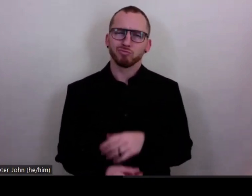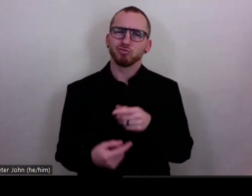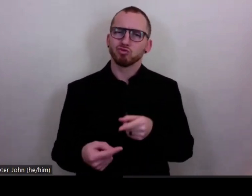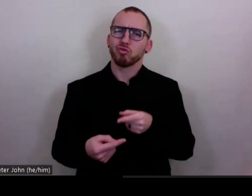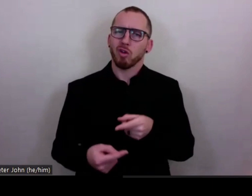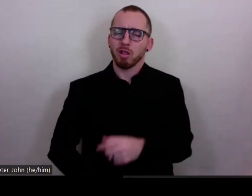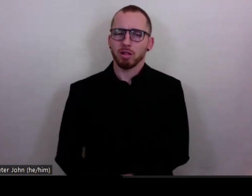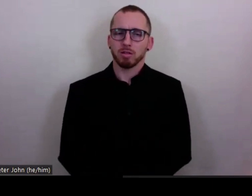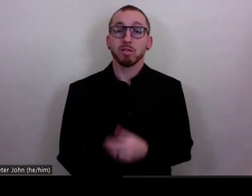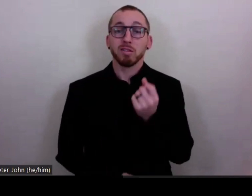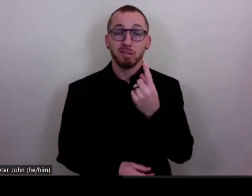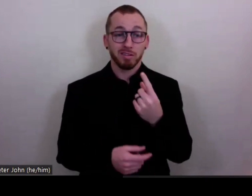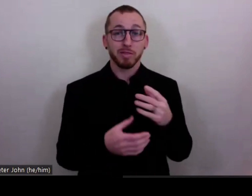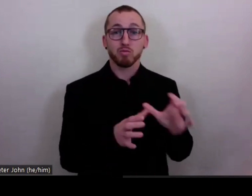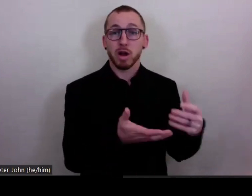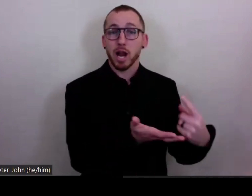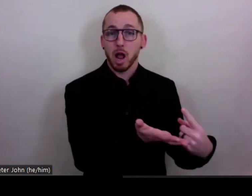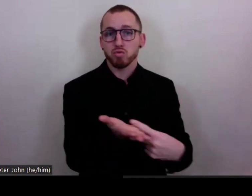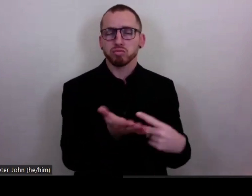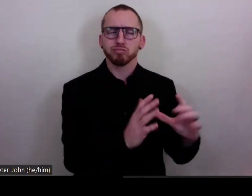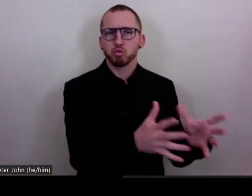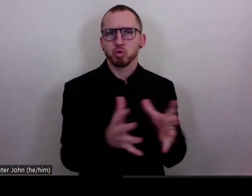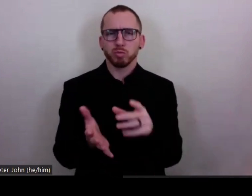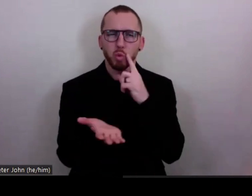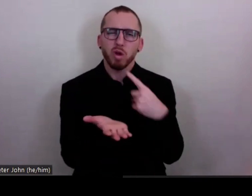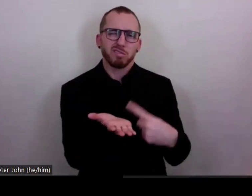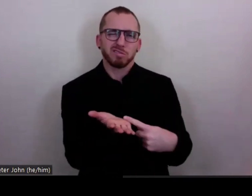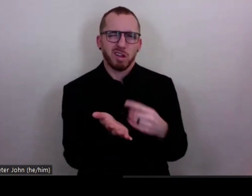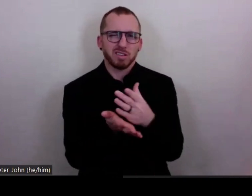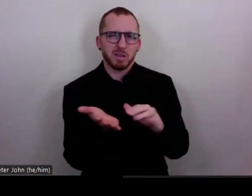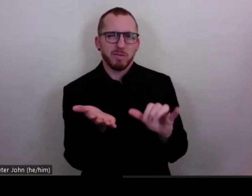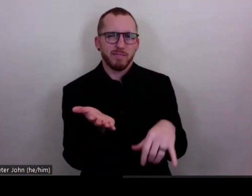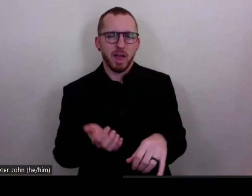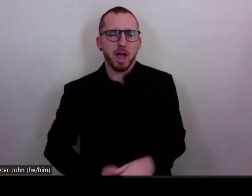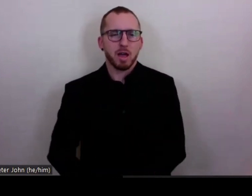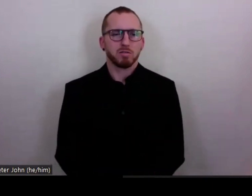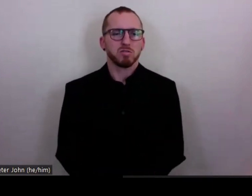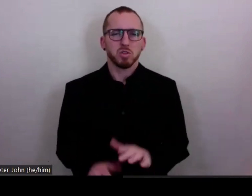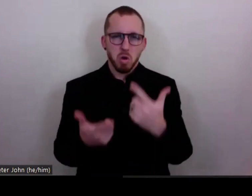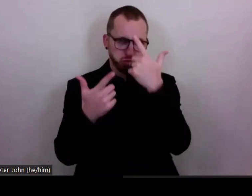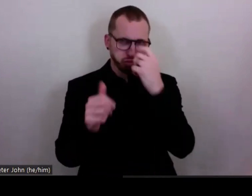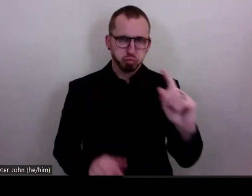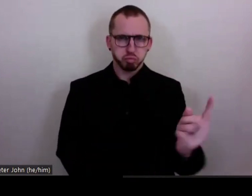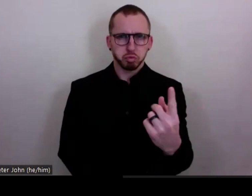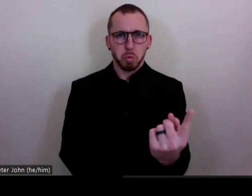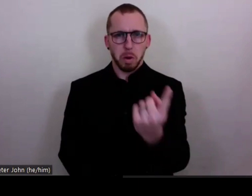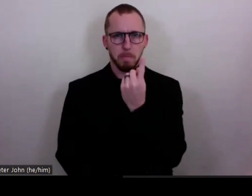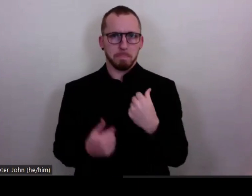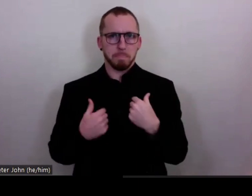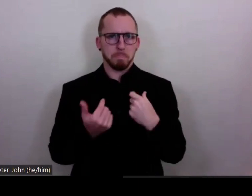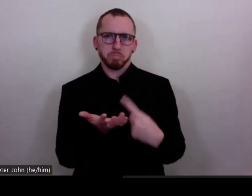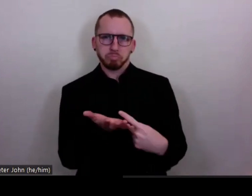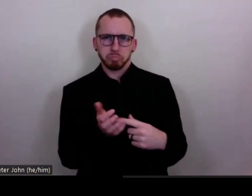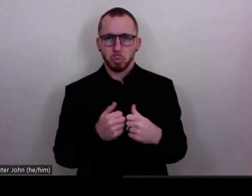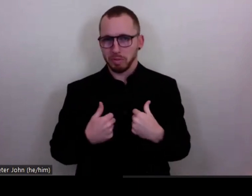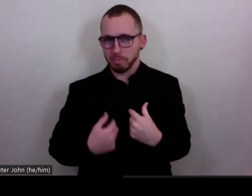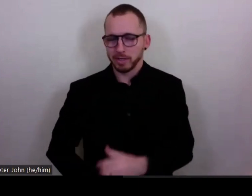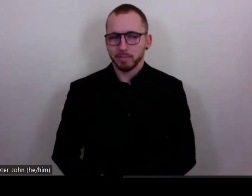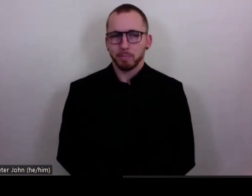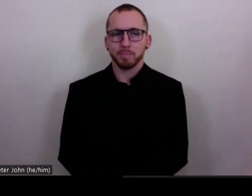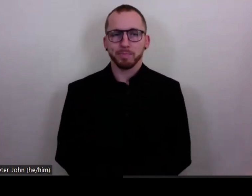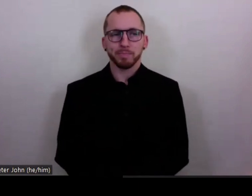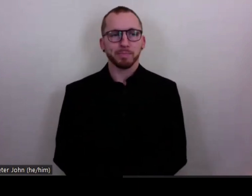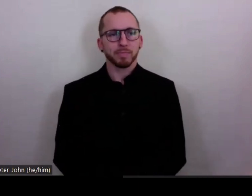the breakout group. And so feel free to come see me in the breakout room. Remember, many of our veterans will